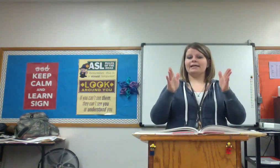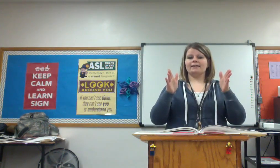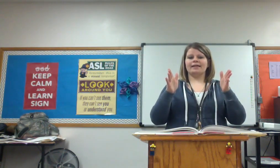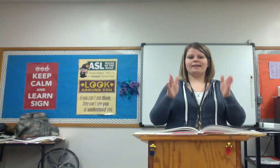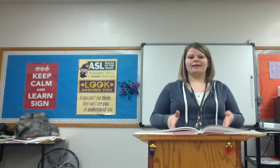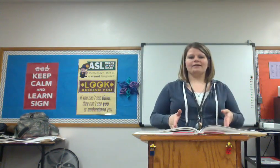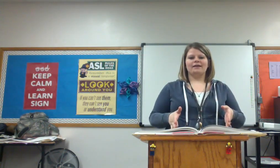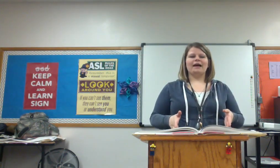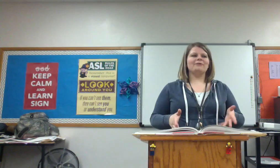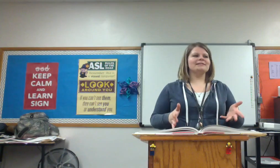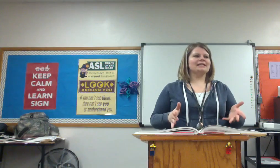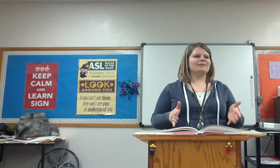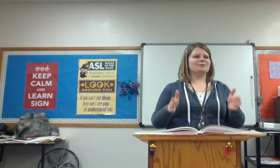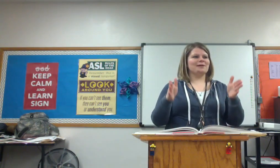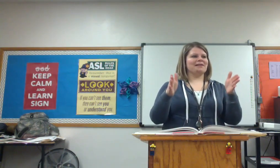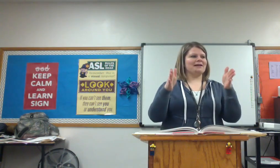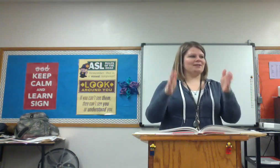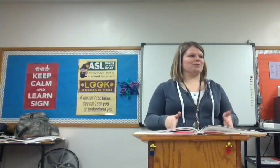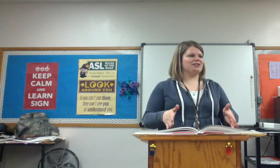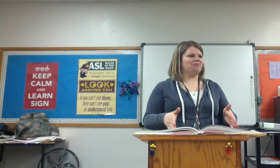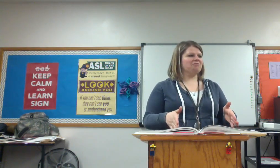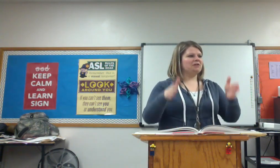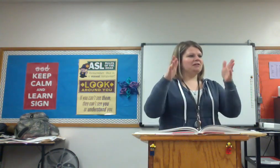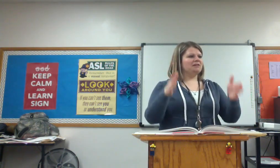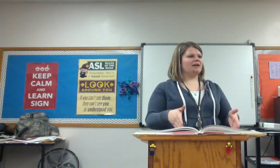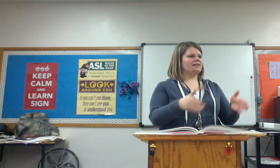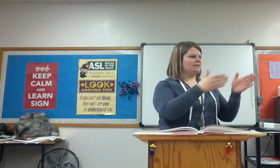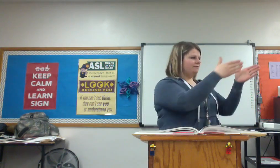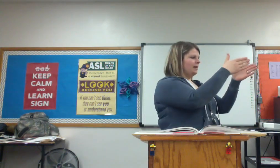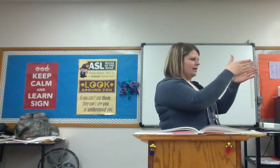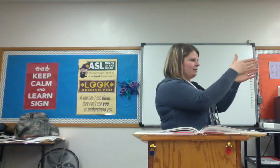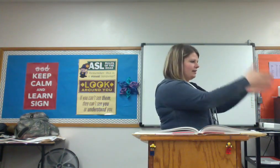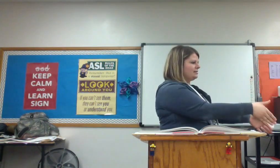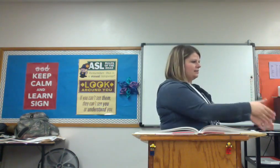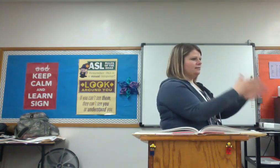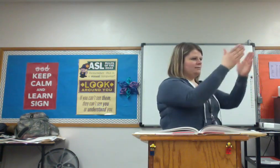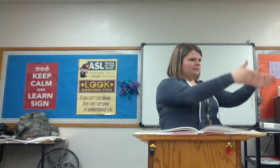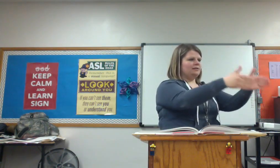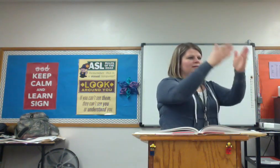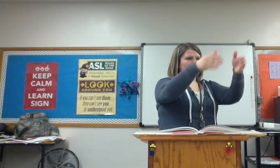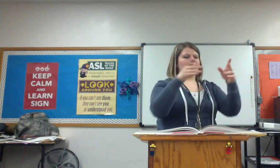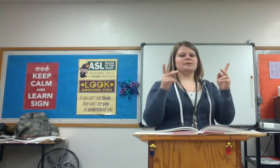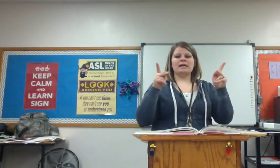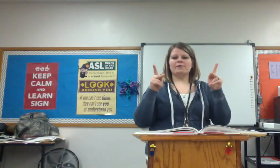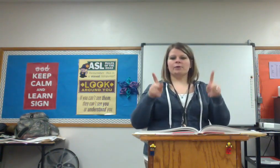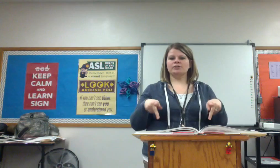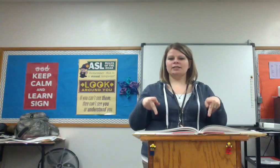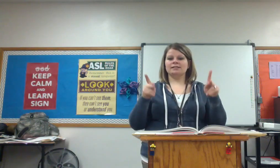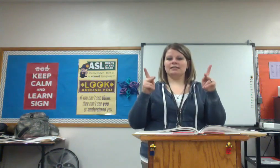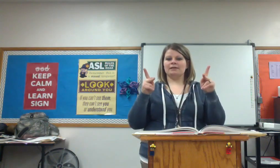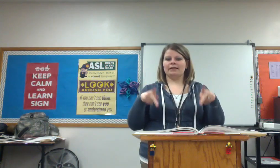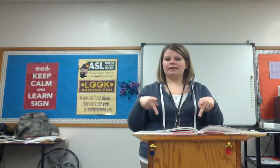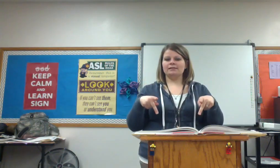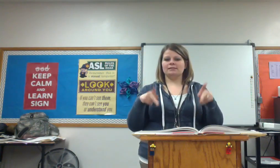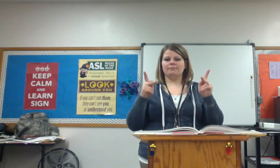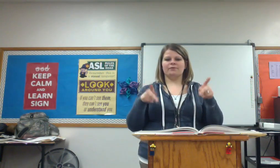adding like that. I always think of it as being like the person. Okay, because it's talking about Kinsey. Because the sign for person is going to be like this, but for